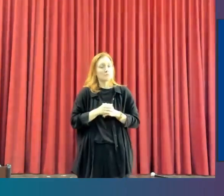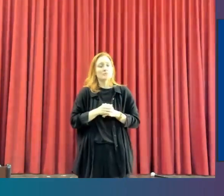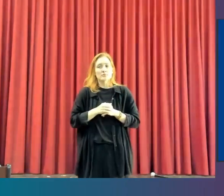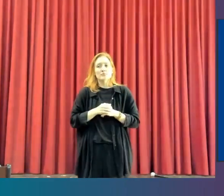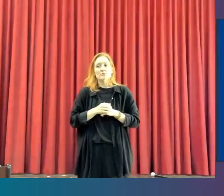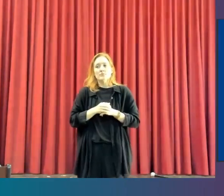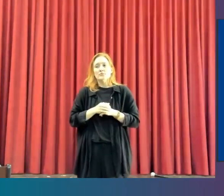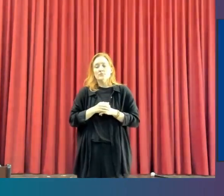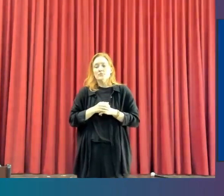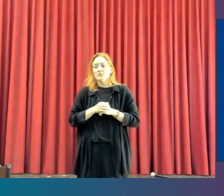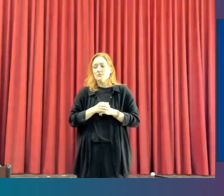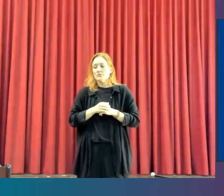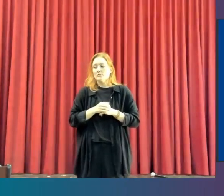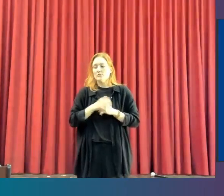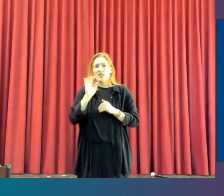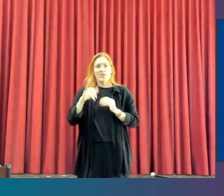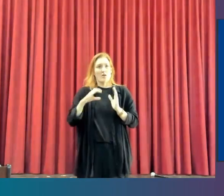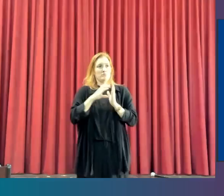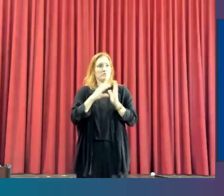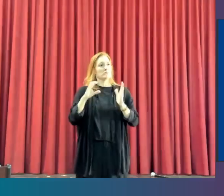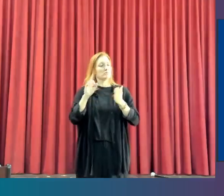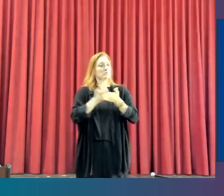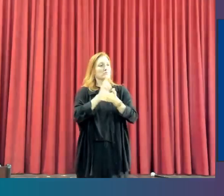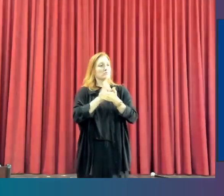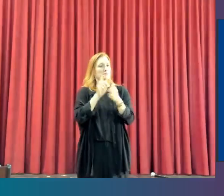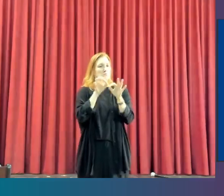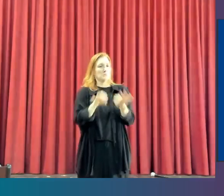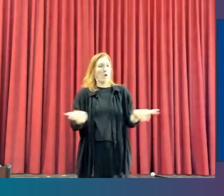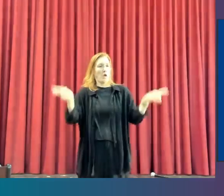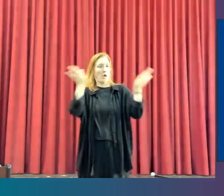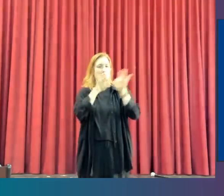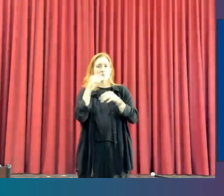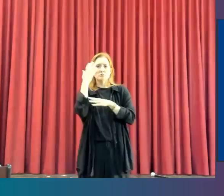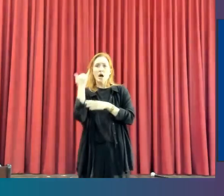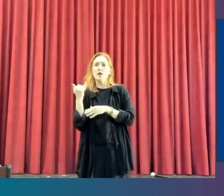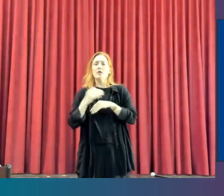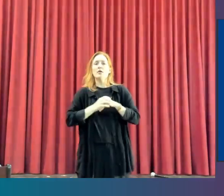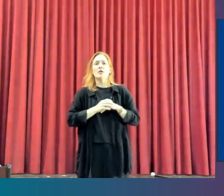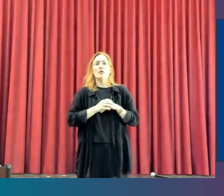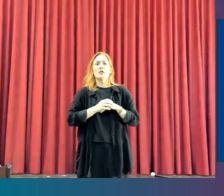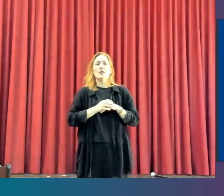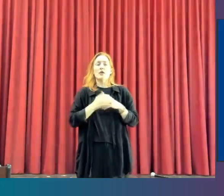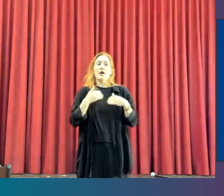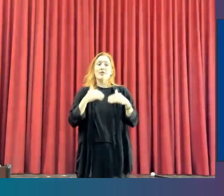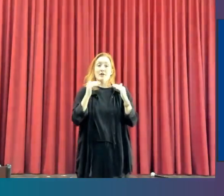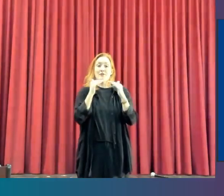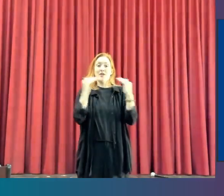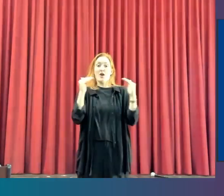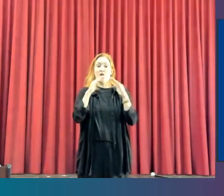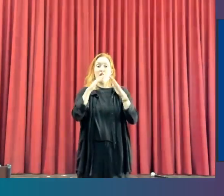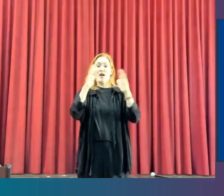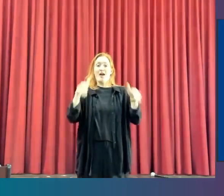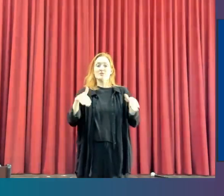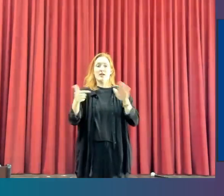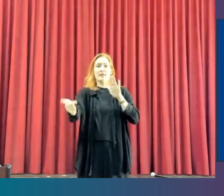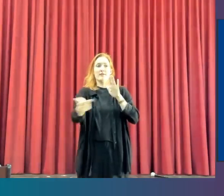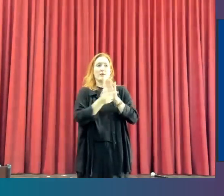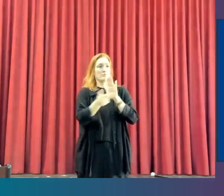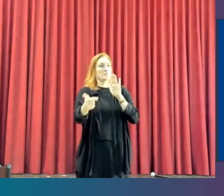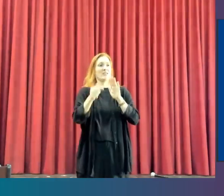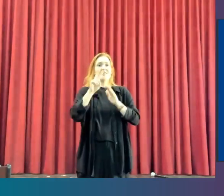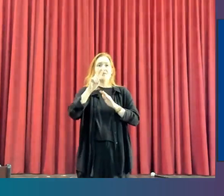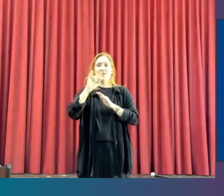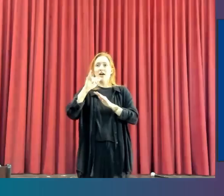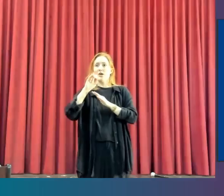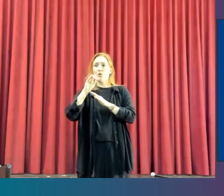why this definition is important is because a fair housing violation, something that we would really encourage you to